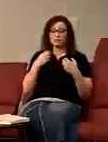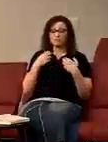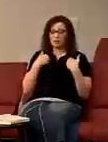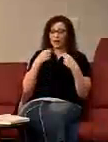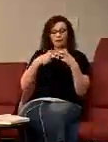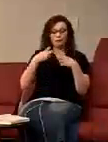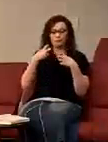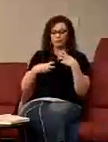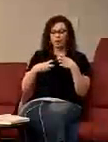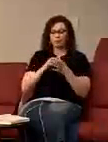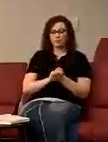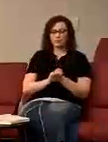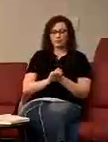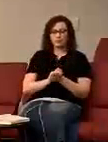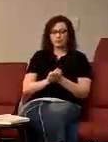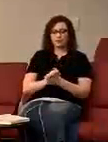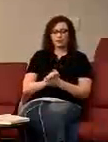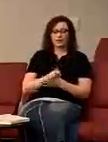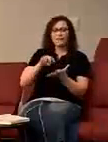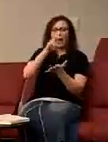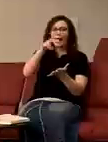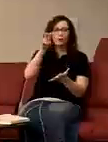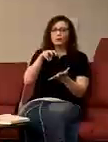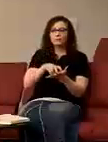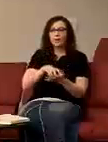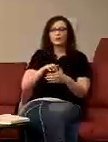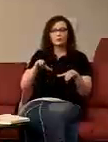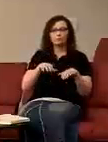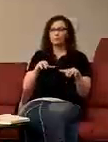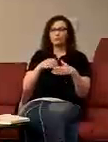got acrobats doing all this stuff, you know? And,